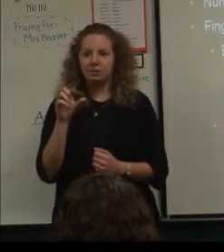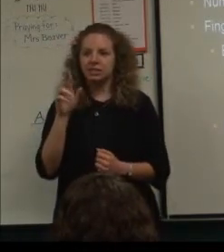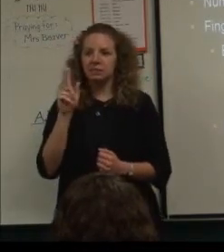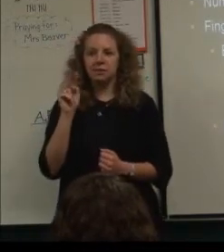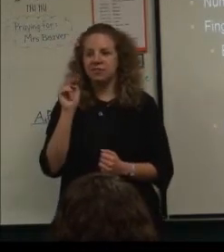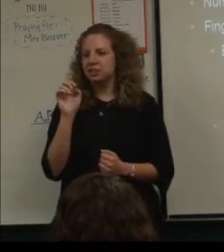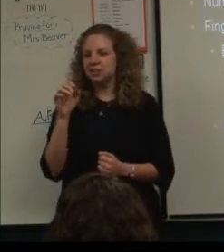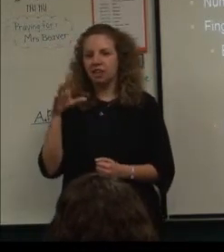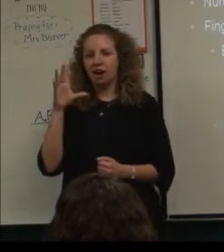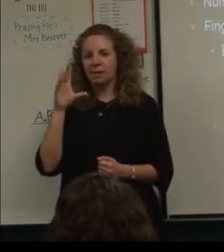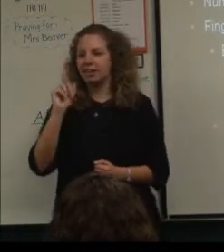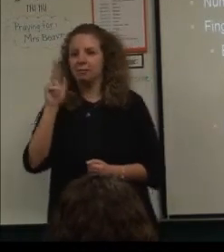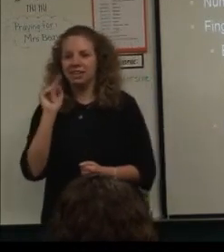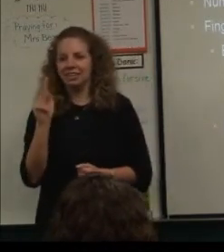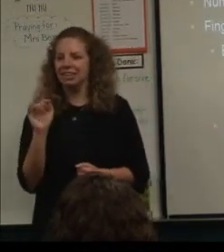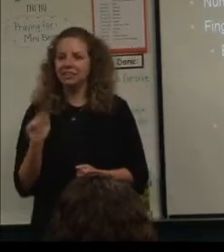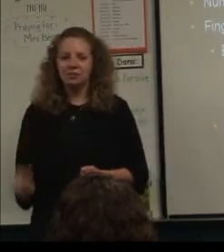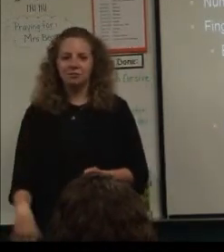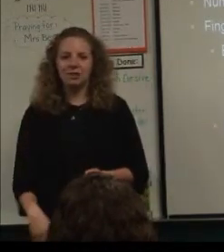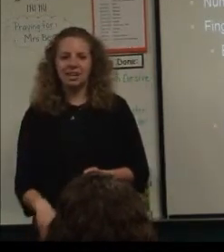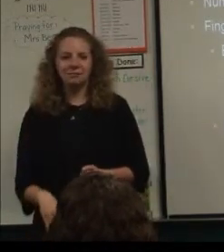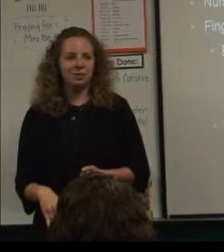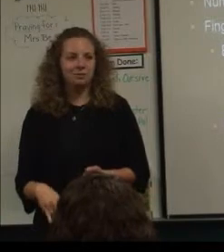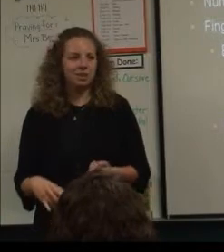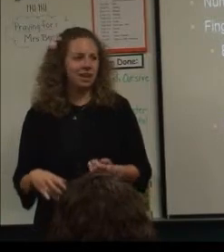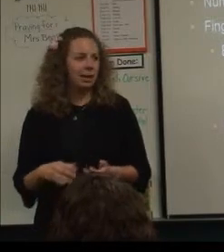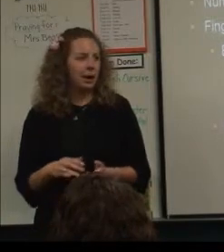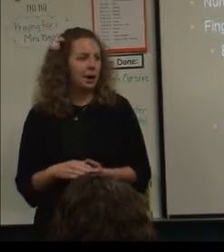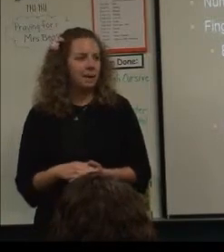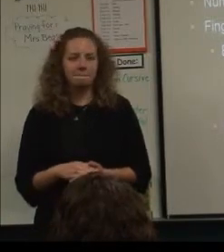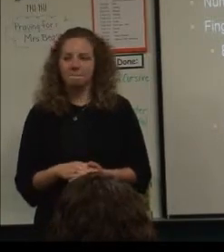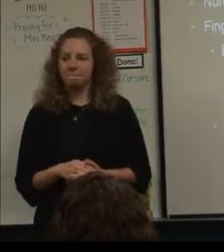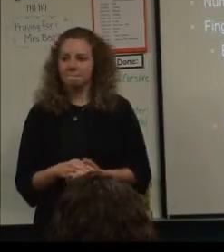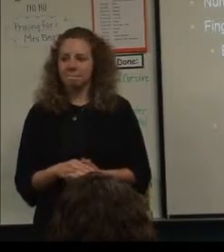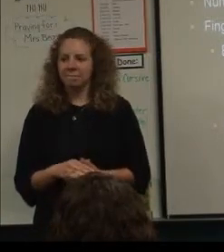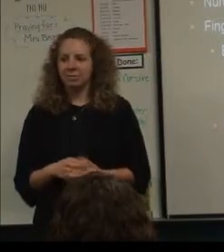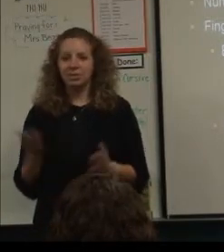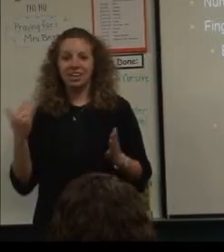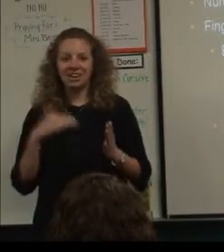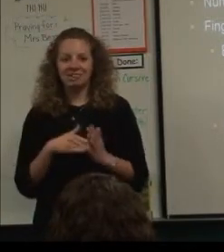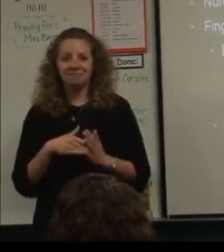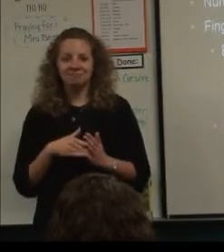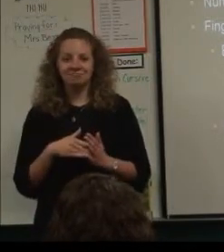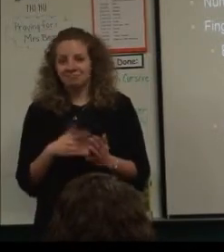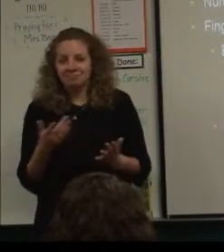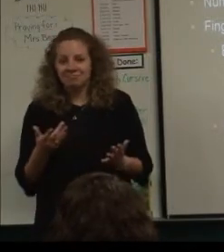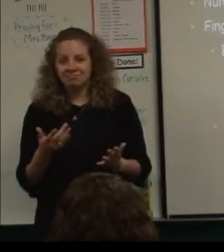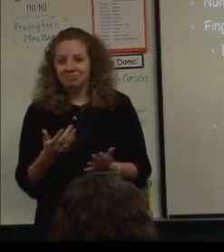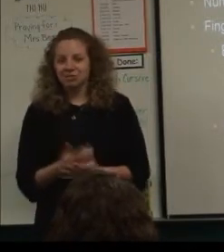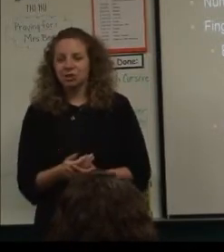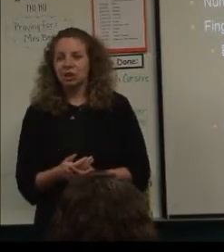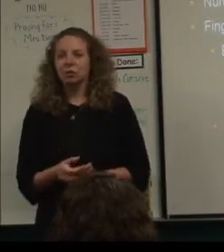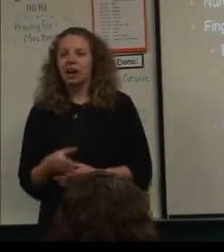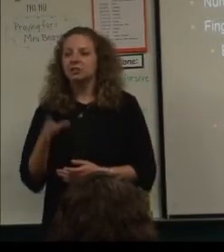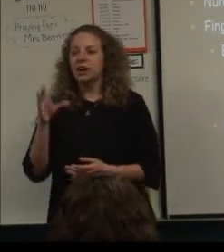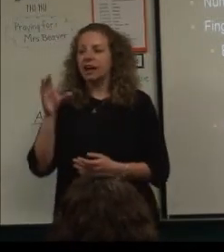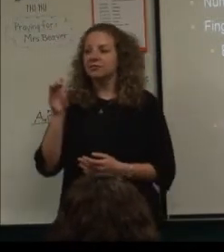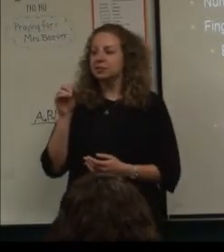name is. But if I just like automatically went like this, my name, they'd be like, can you do that again? So I do have to